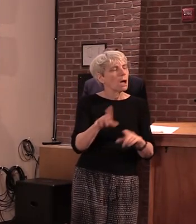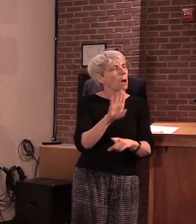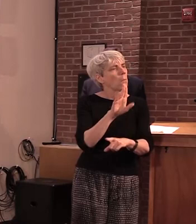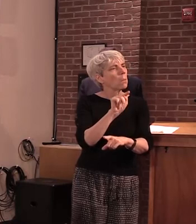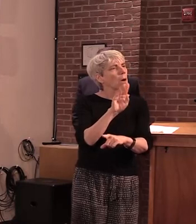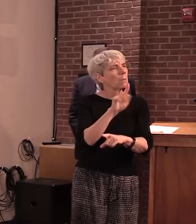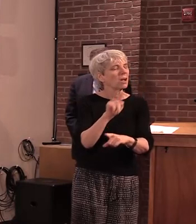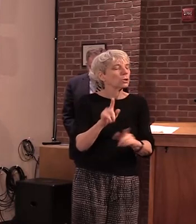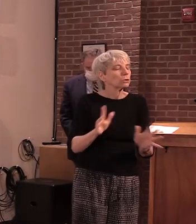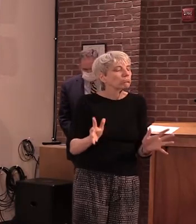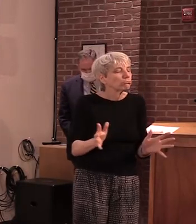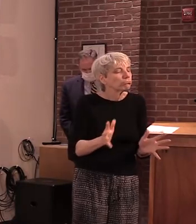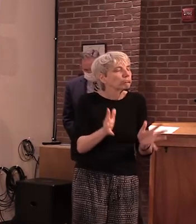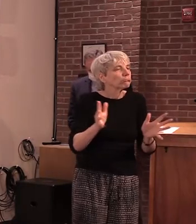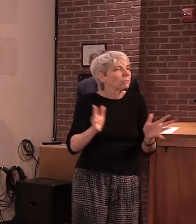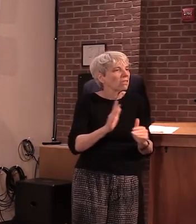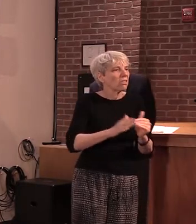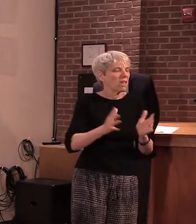More of a gentle nudge.